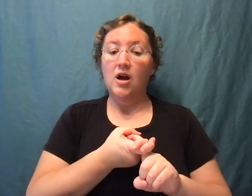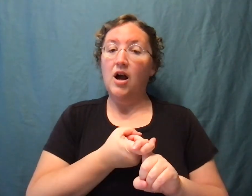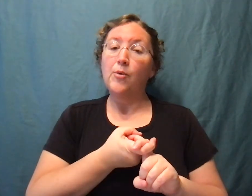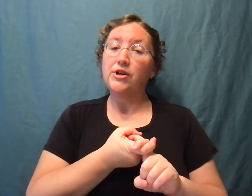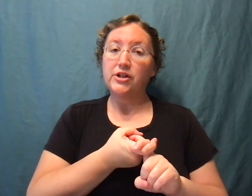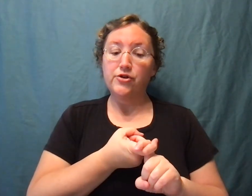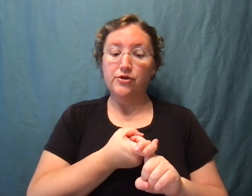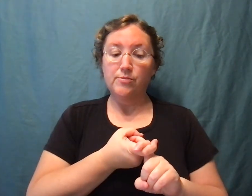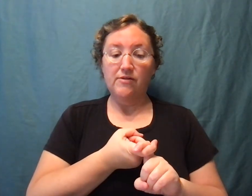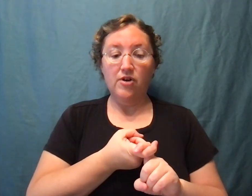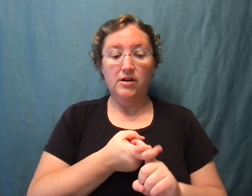I want to introduce my friend.